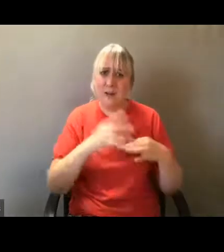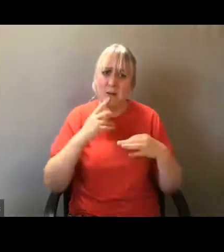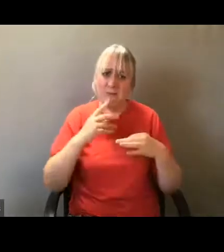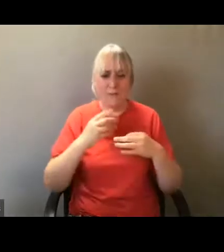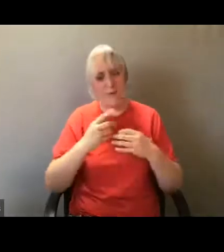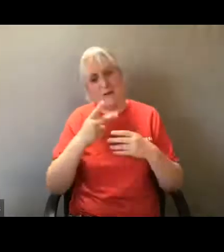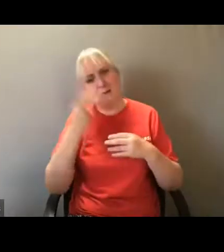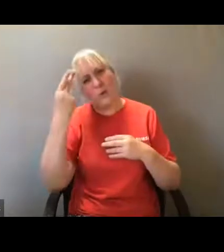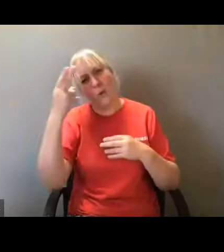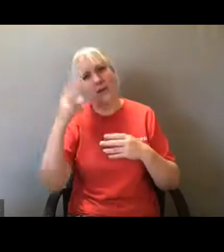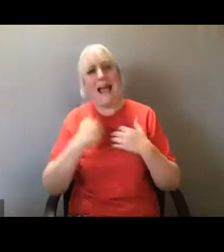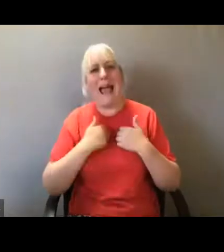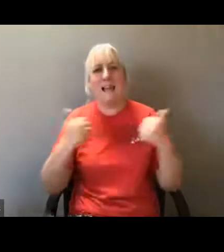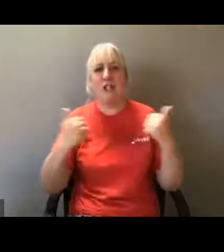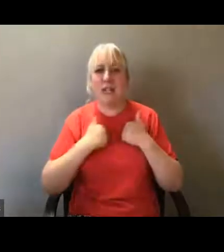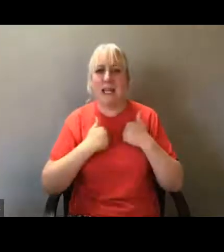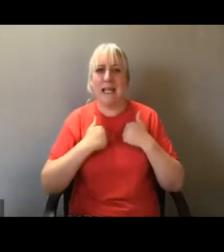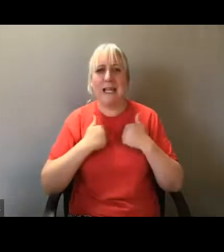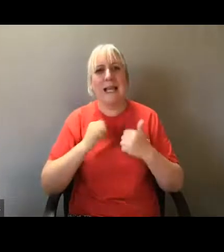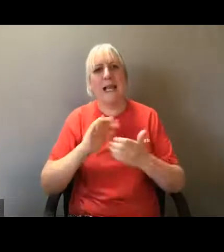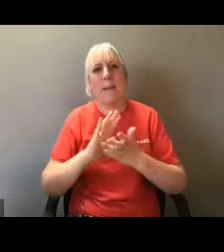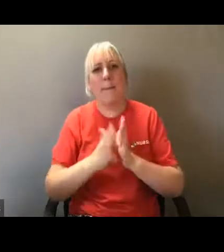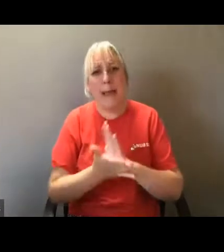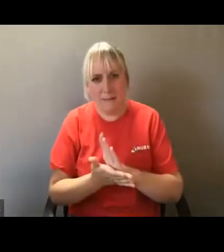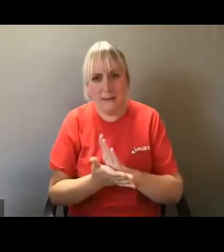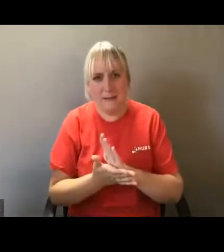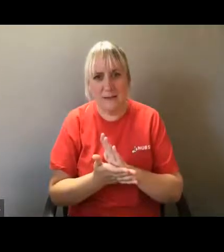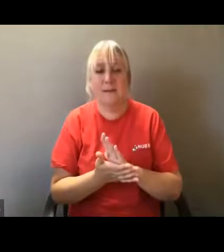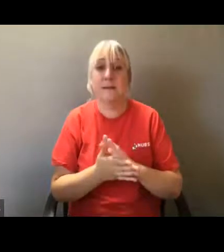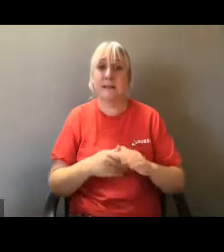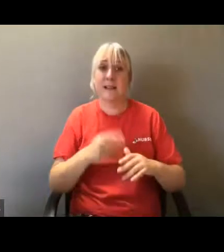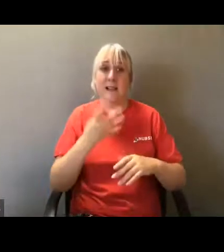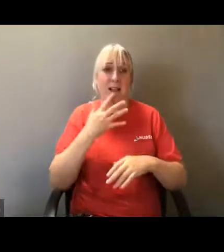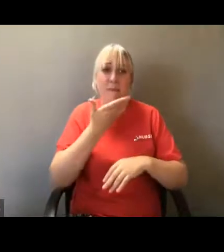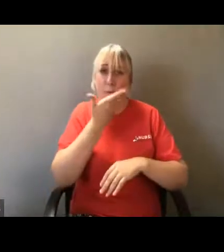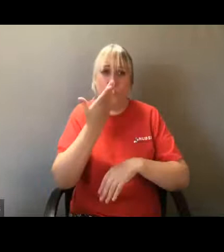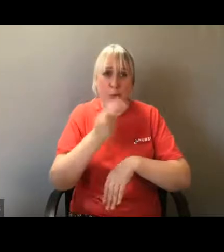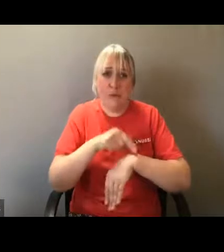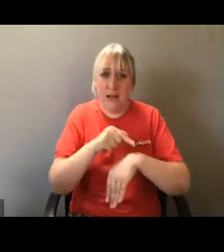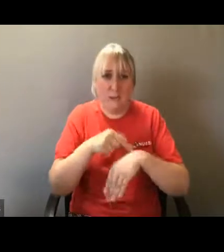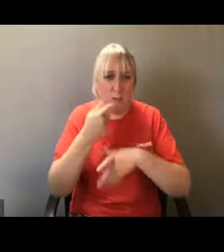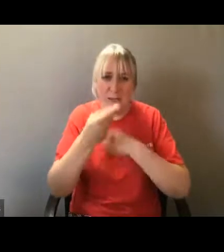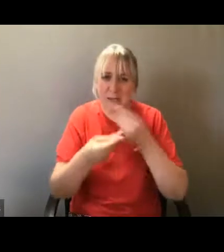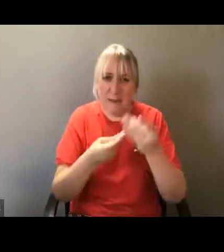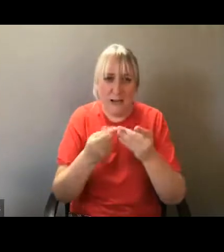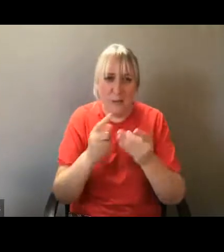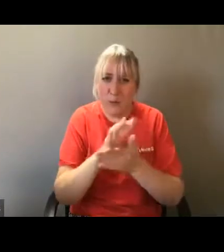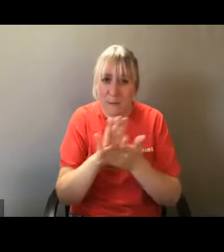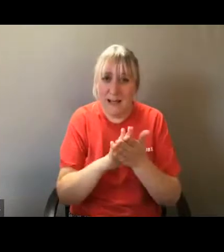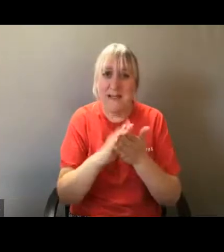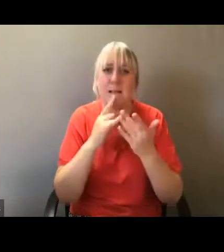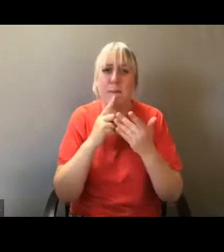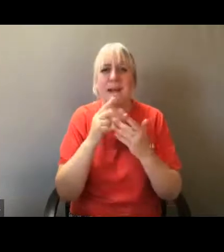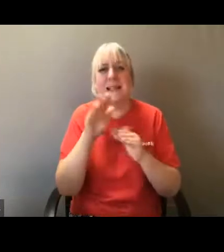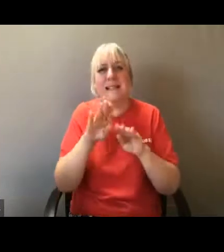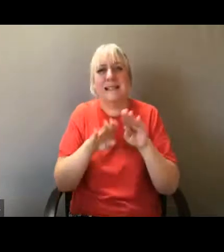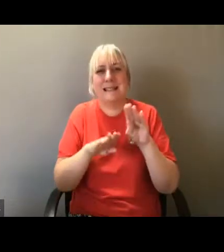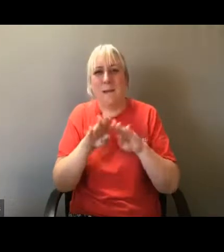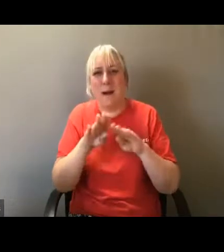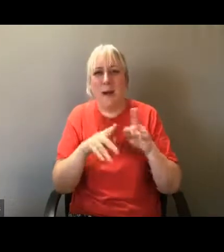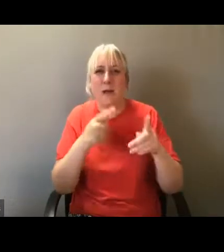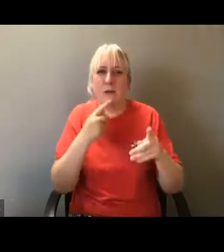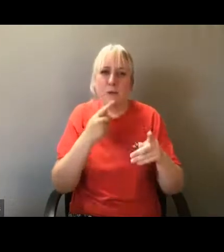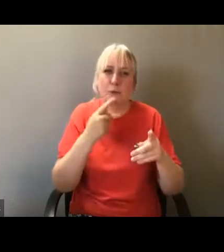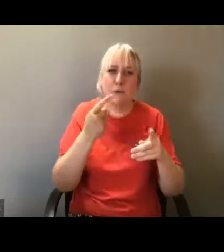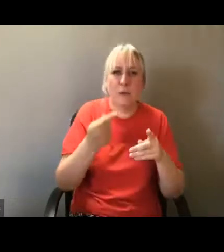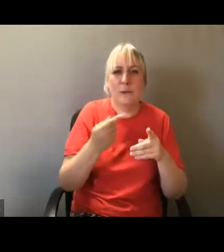impairment. I don't have time to go into what that means now, but it's very close to what people refer to as spoon theory or being a